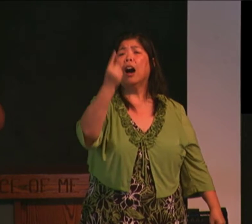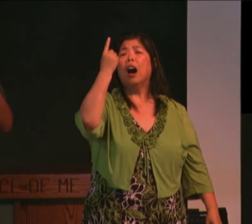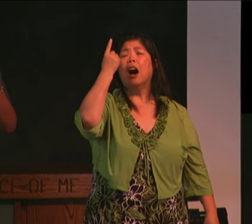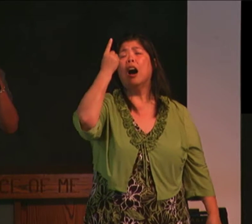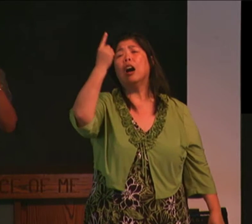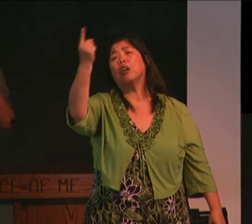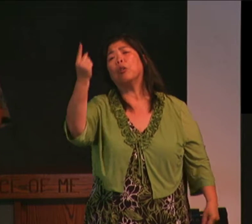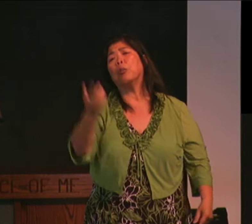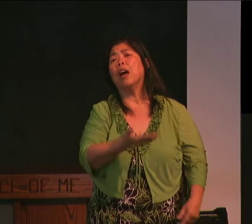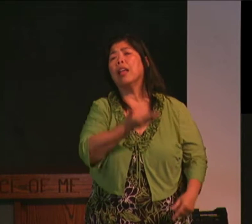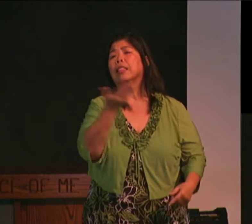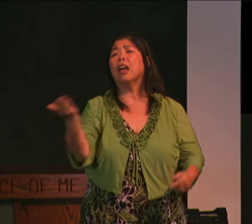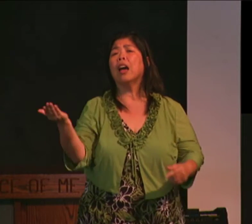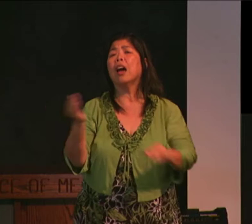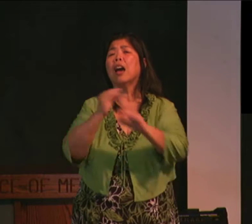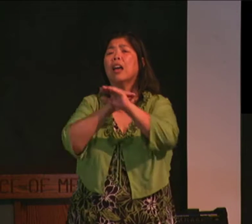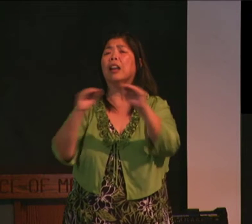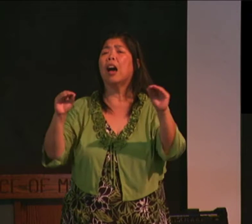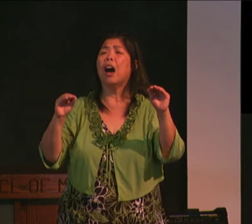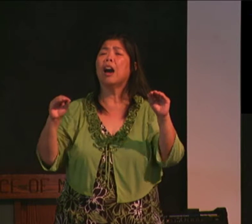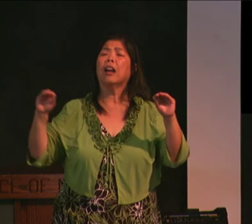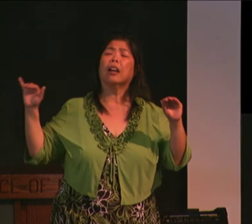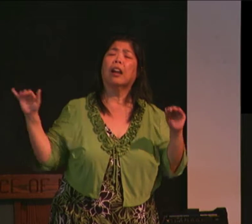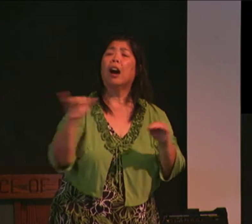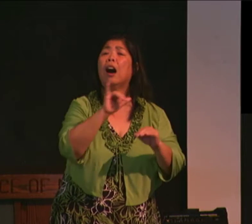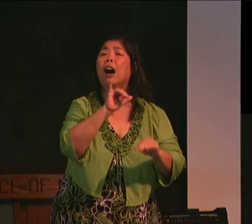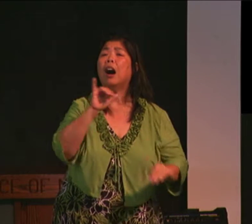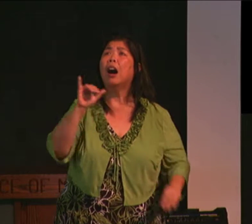you. There is none like you.